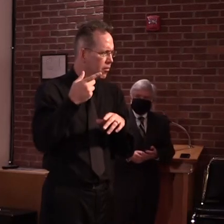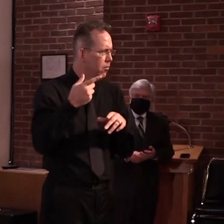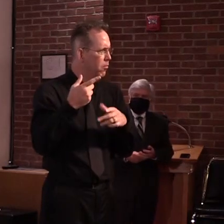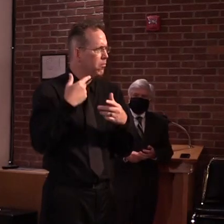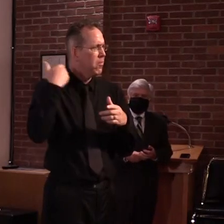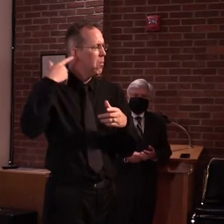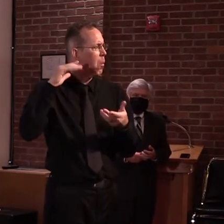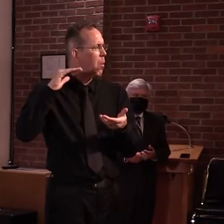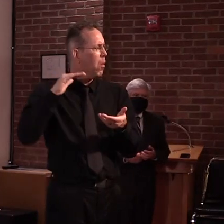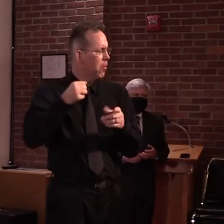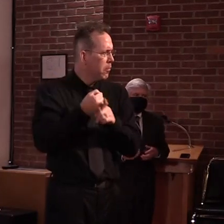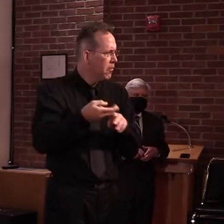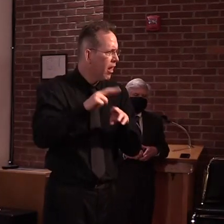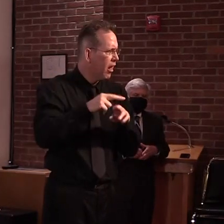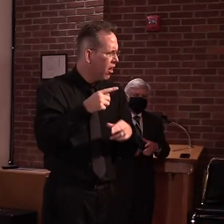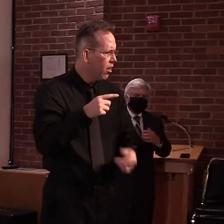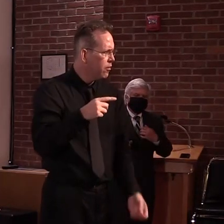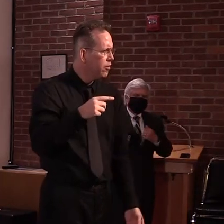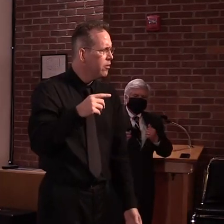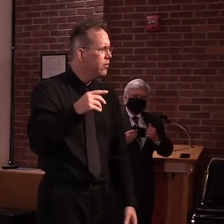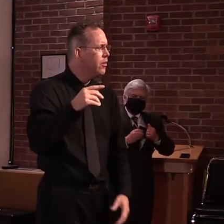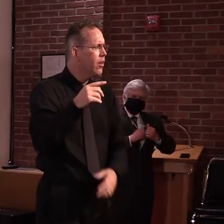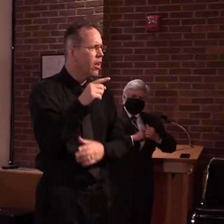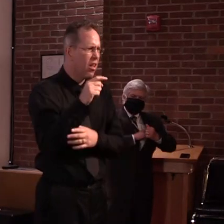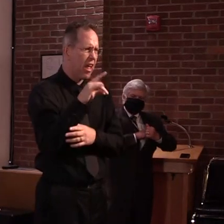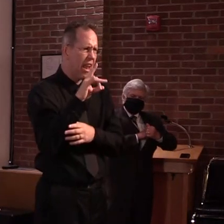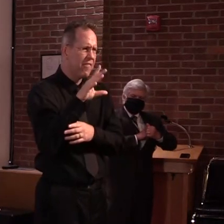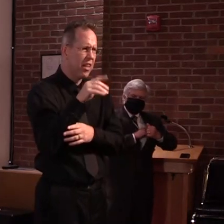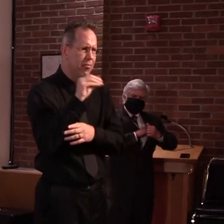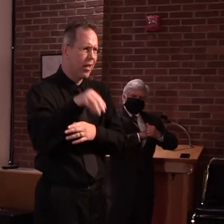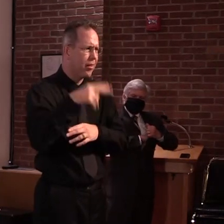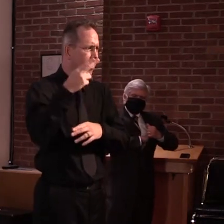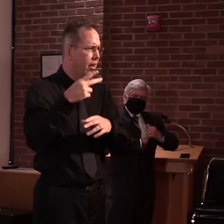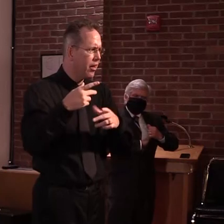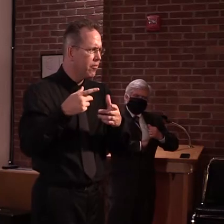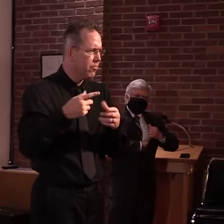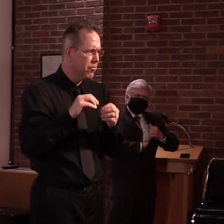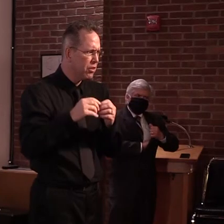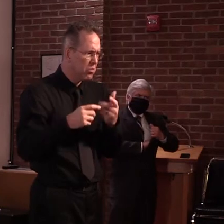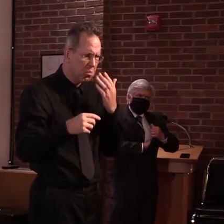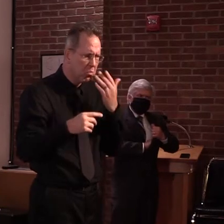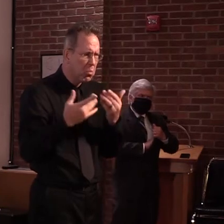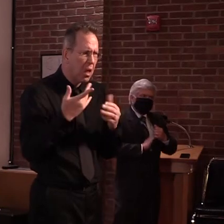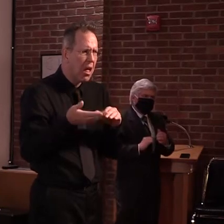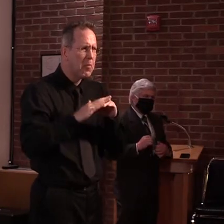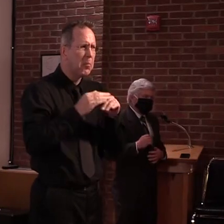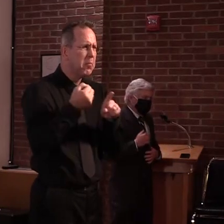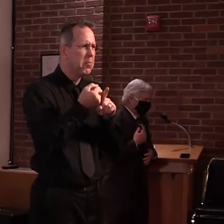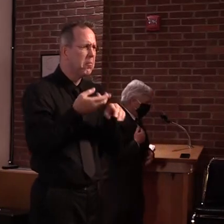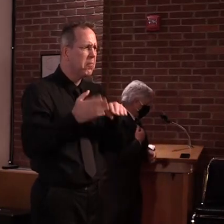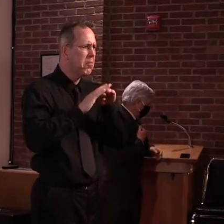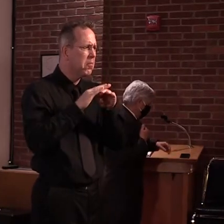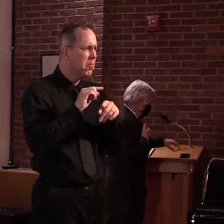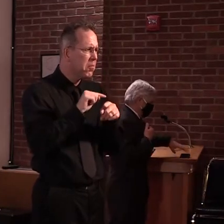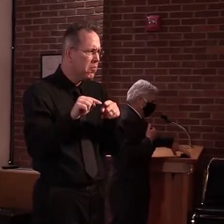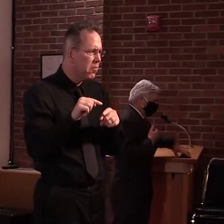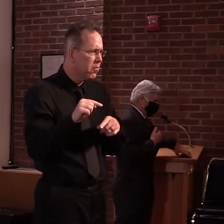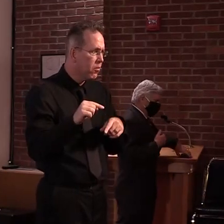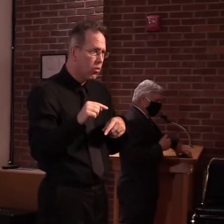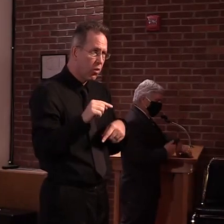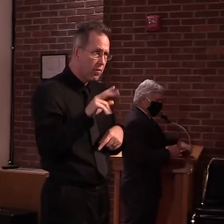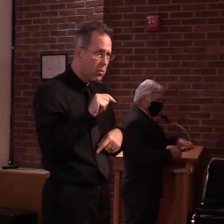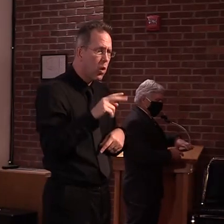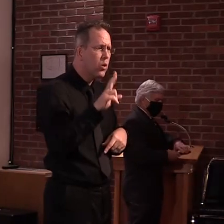Are you, not that I'm aware of, are you speaking specifically for the Vermont claims or the national claims? For the Vermont claims,